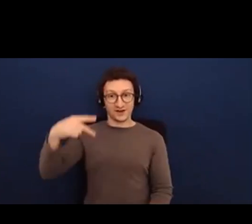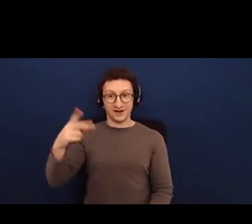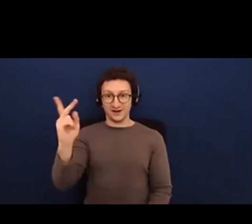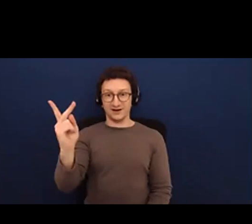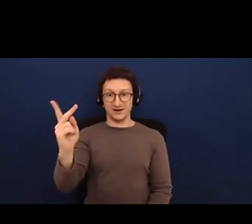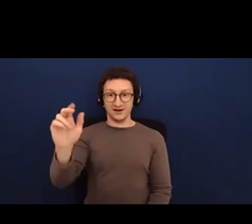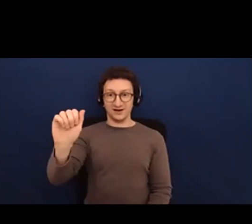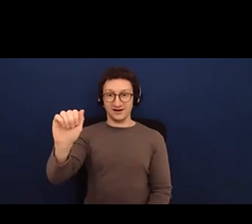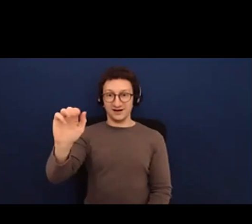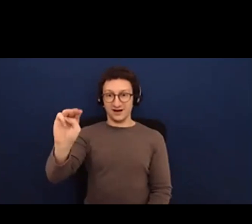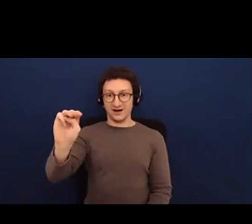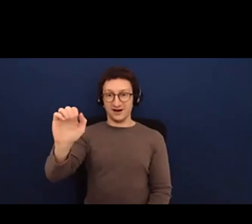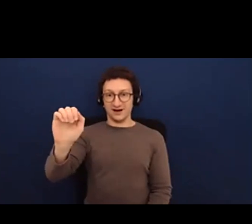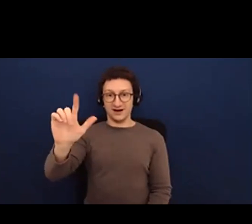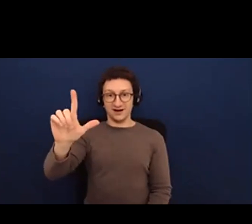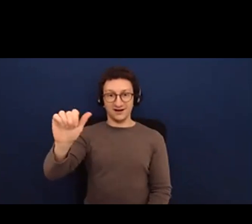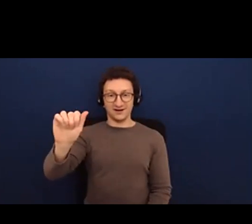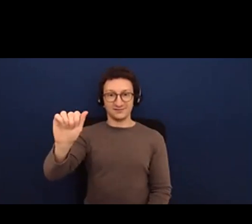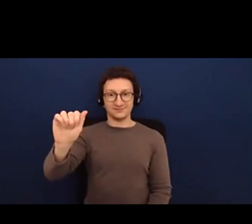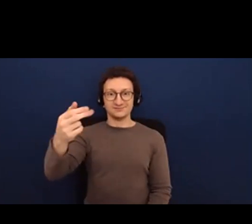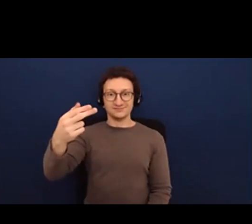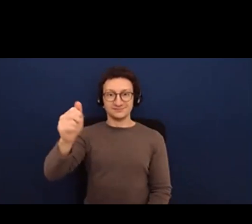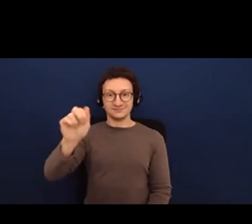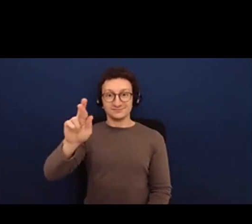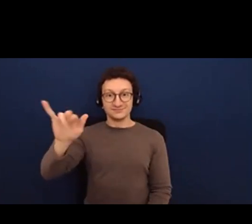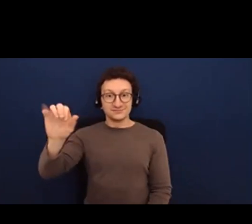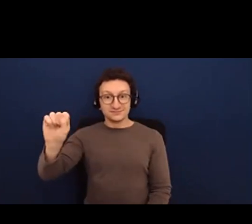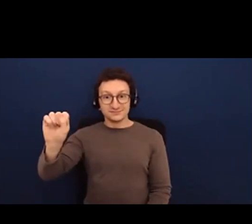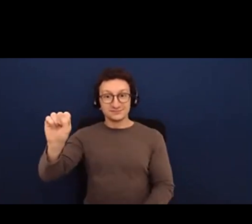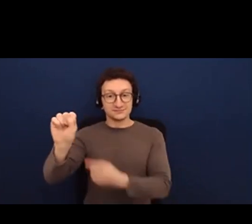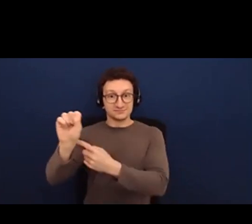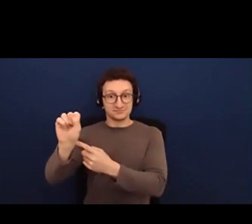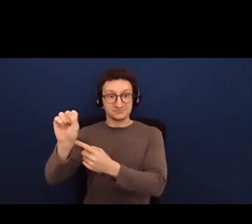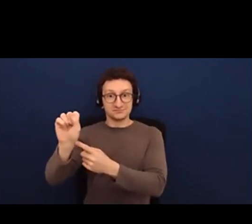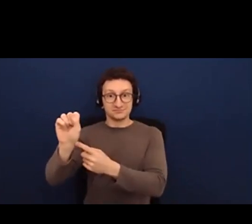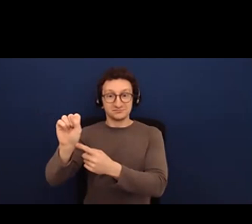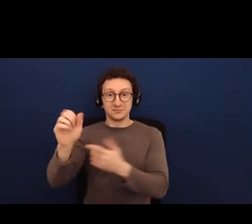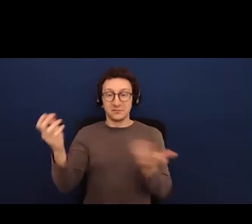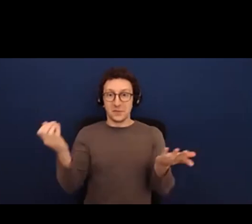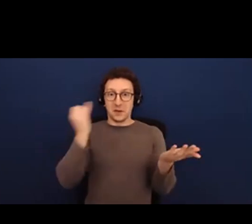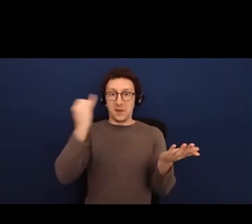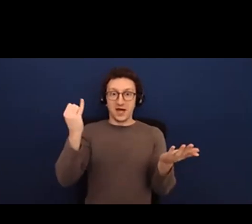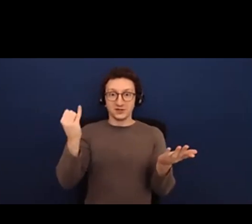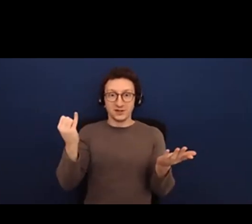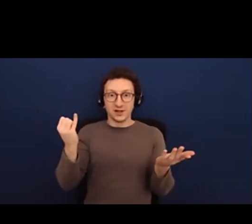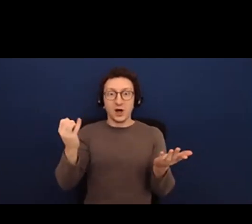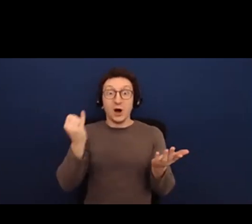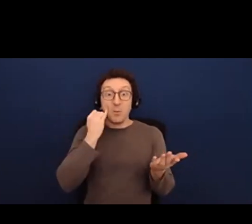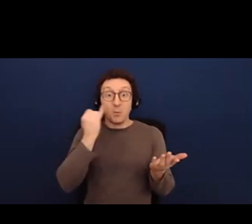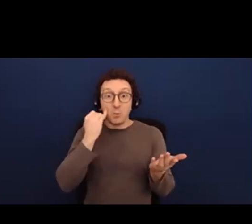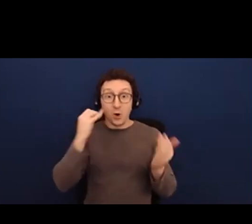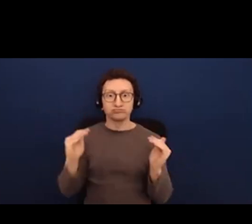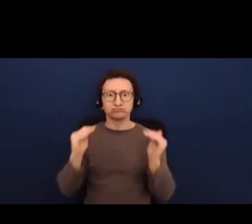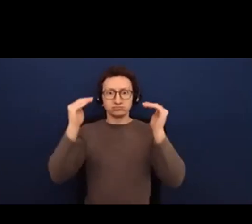possibility that in a number of years we may have a female Black president. And